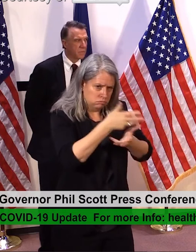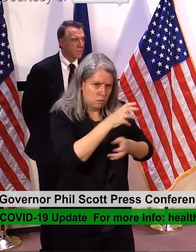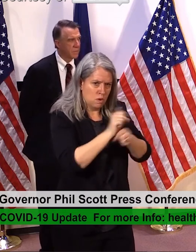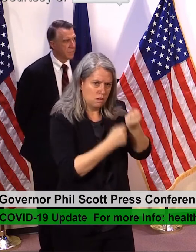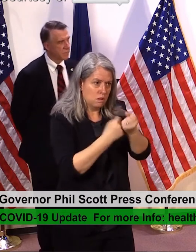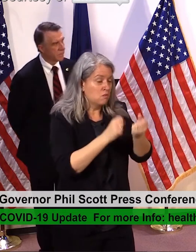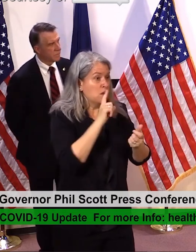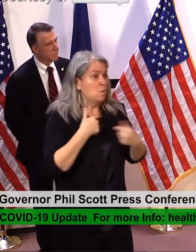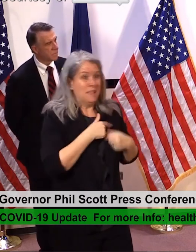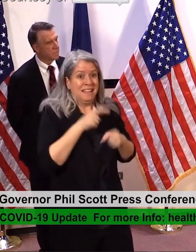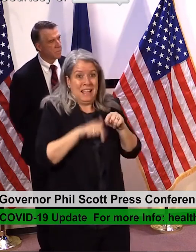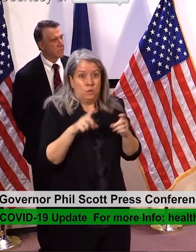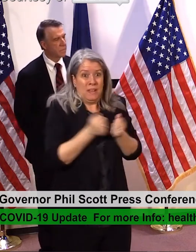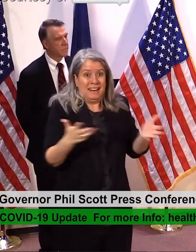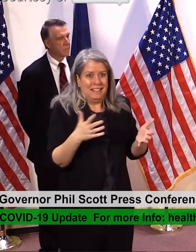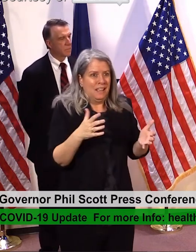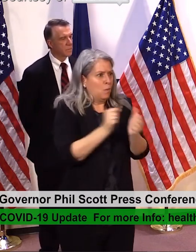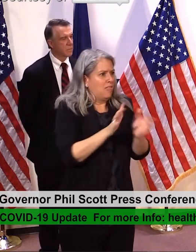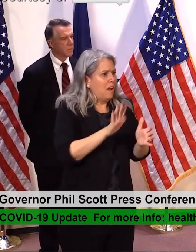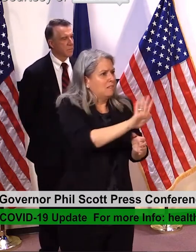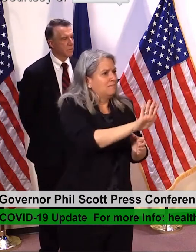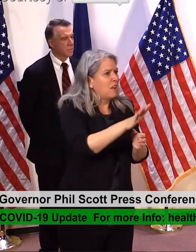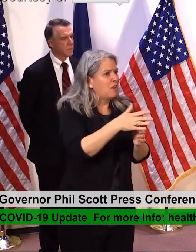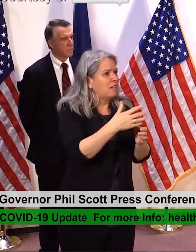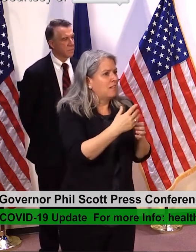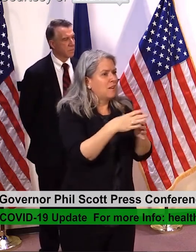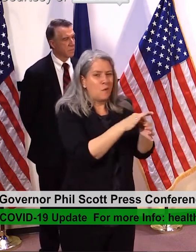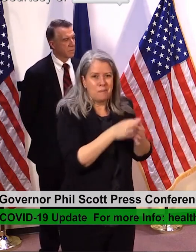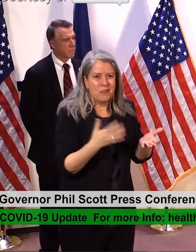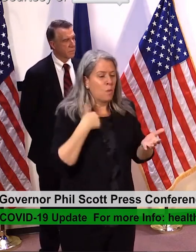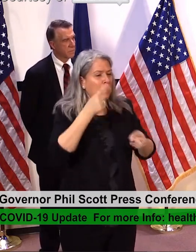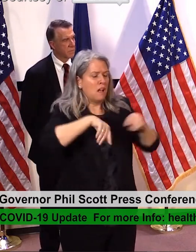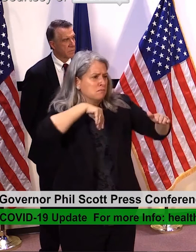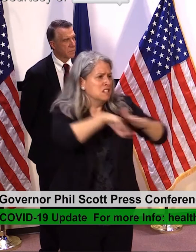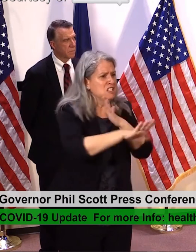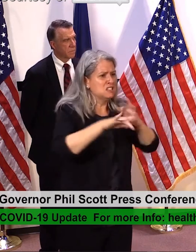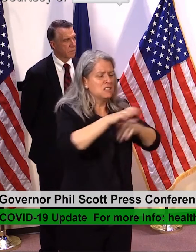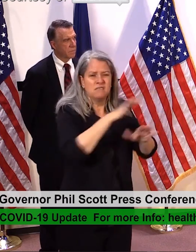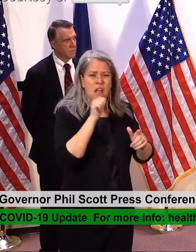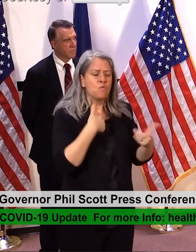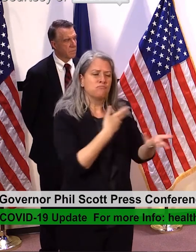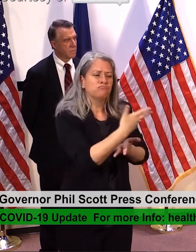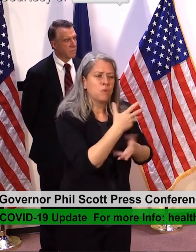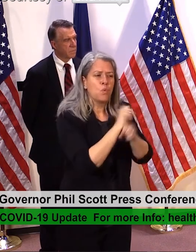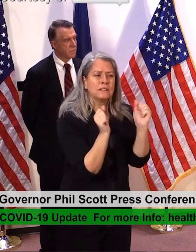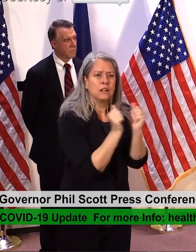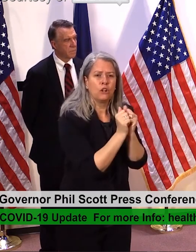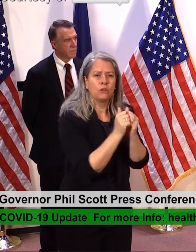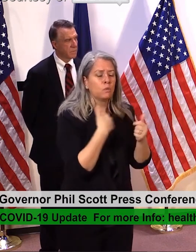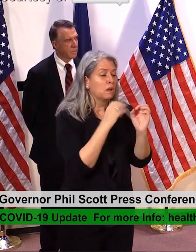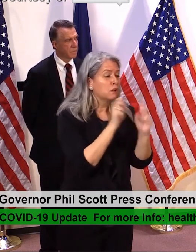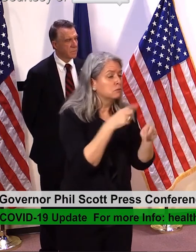can do nothing without the cooperation of the facility, so it would be very foolhardy for us to not be advising,